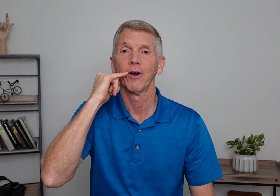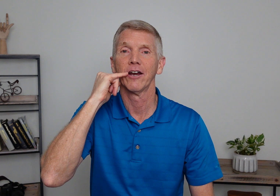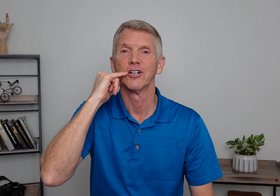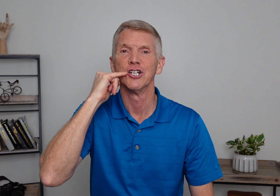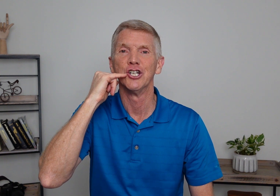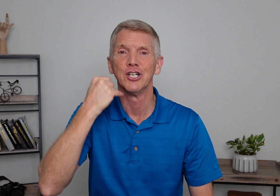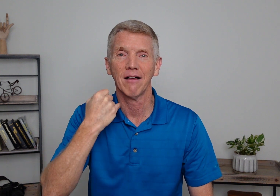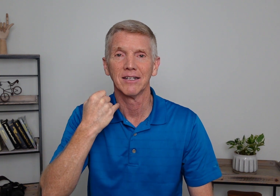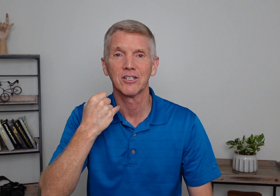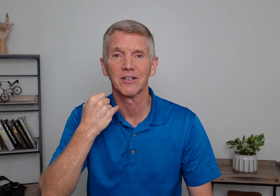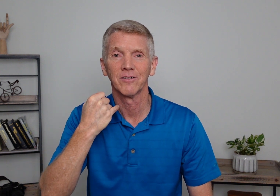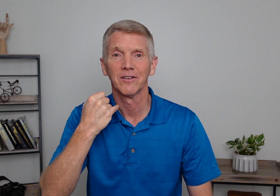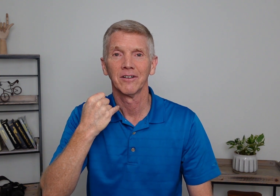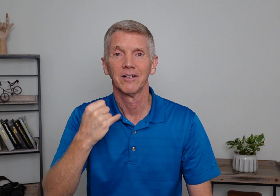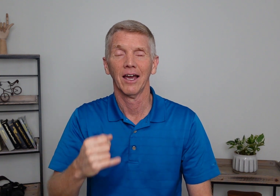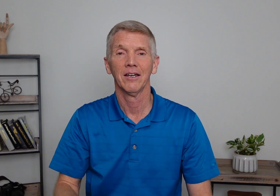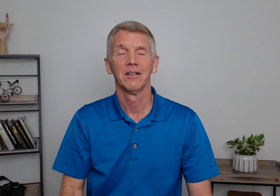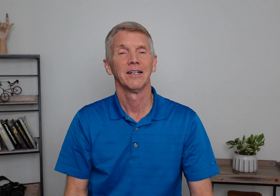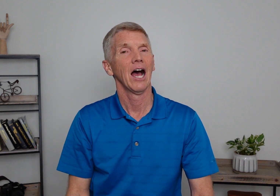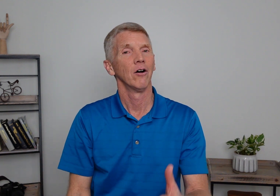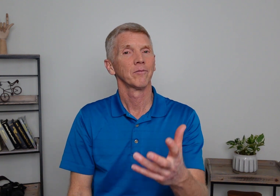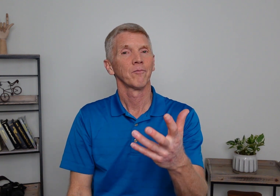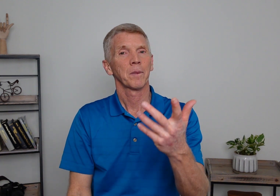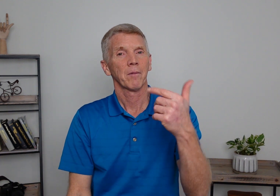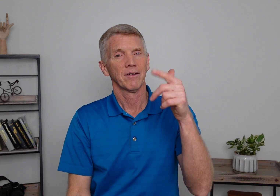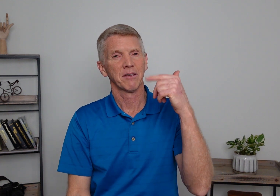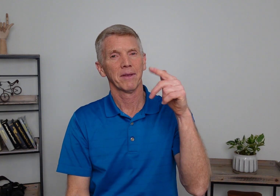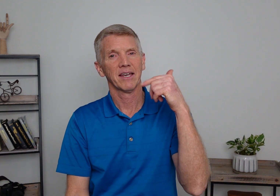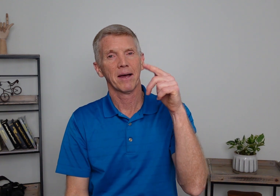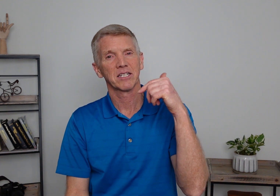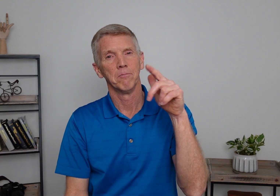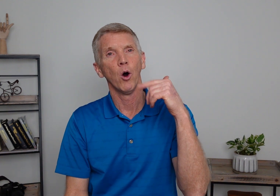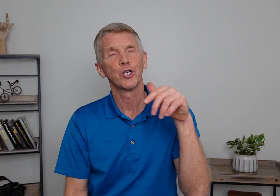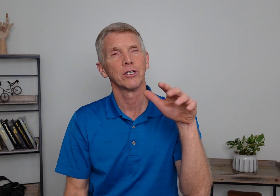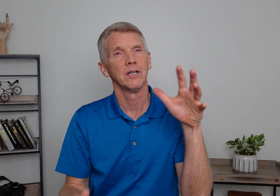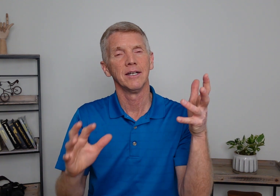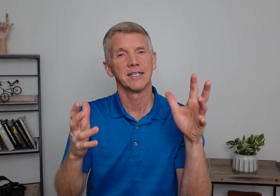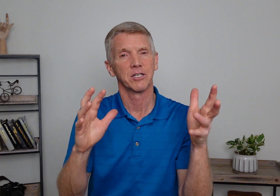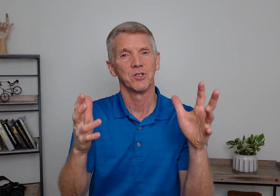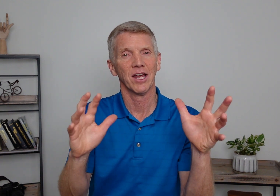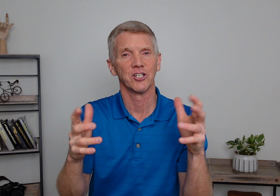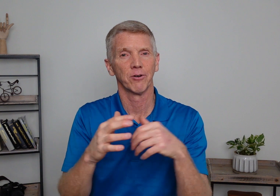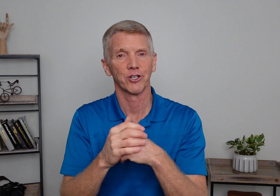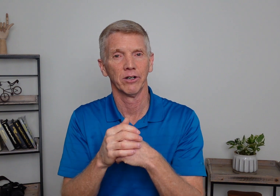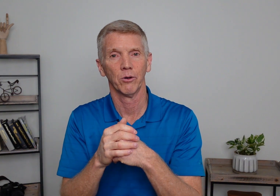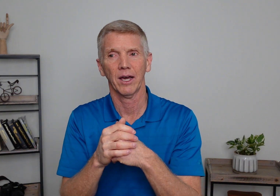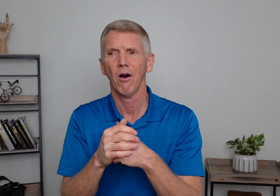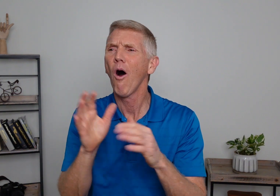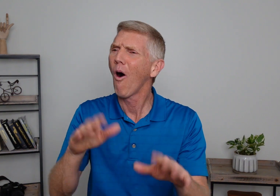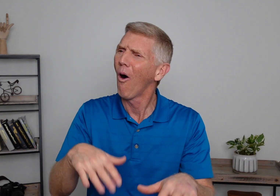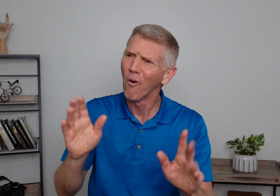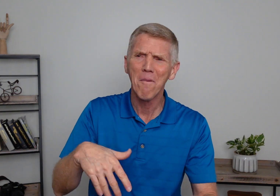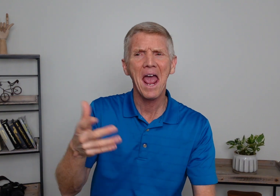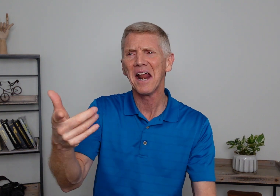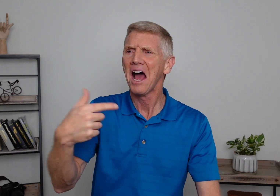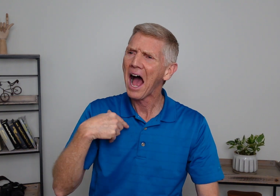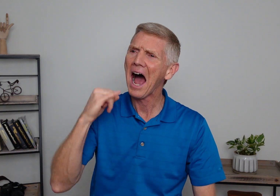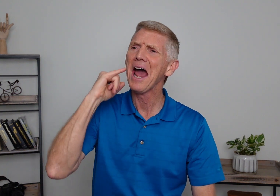here, jealous, okay? Now, let's think about some emotions and some sentence structure here, okay? Oh, man,